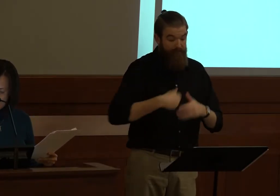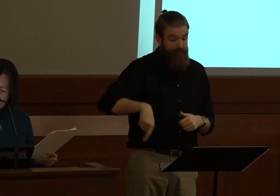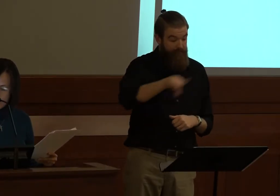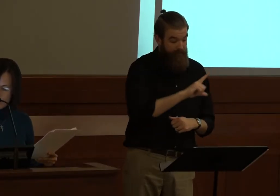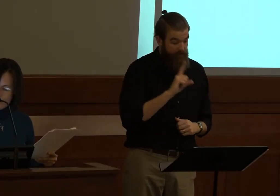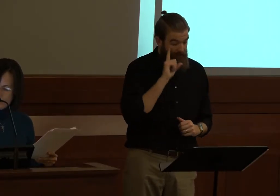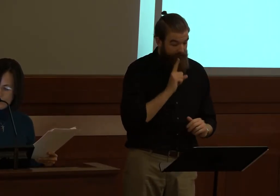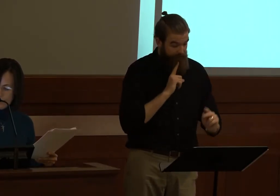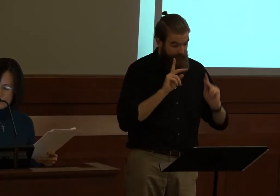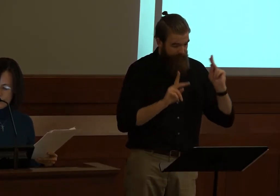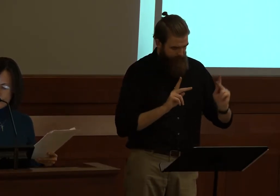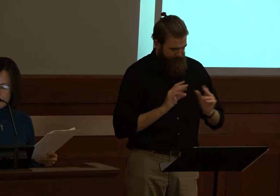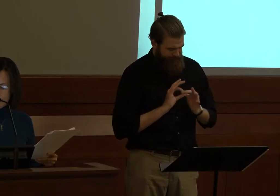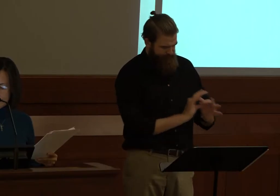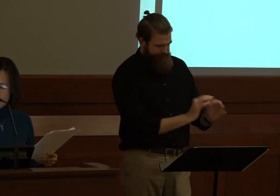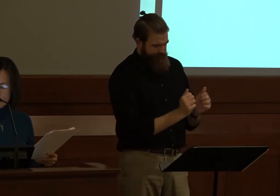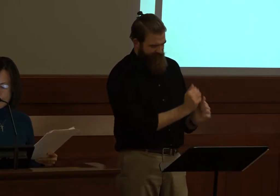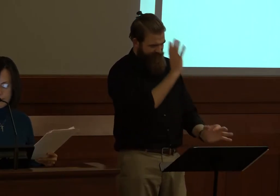Let's see here.